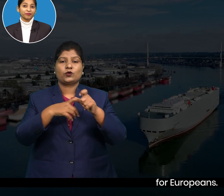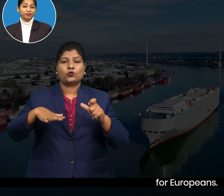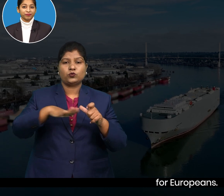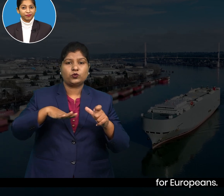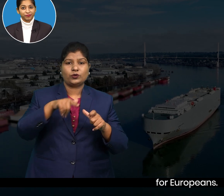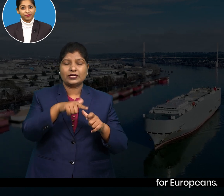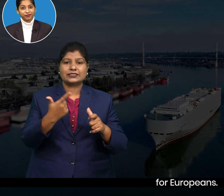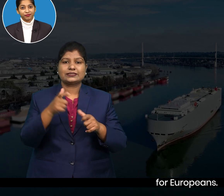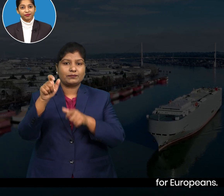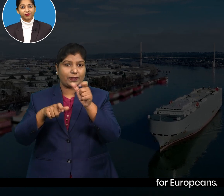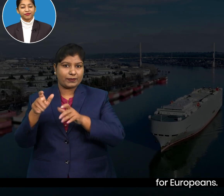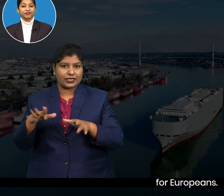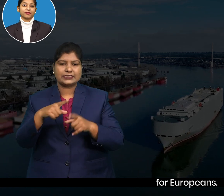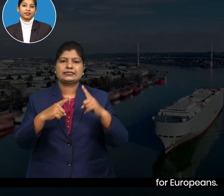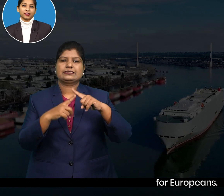Europeans.